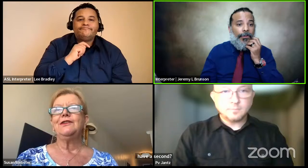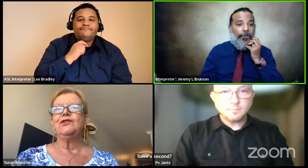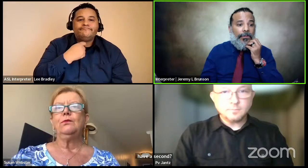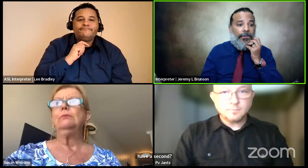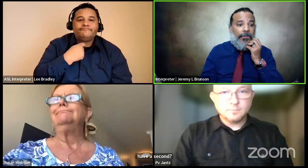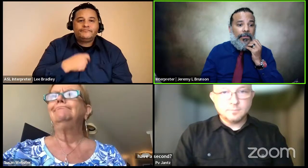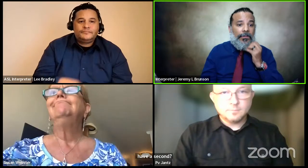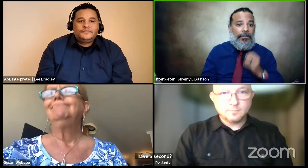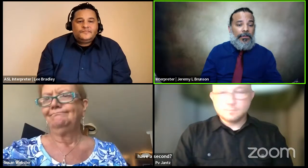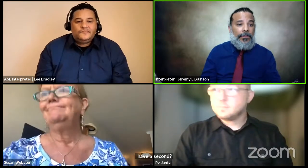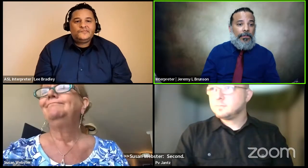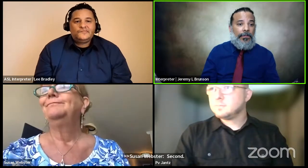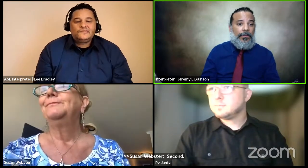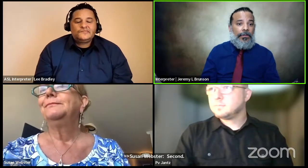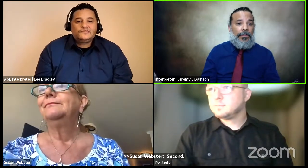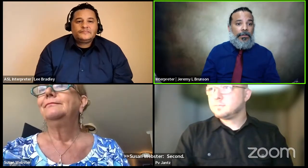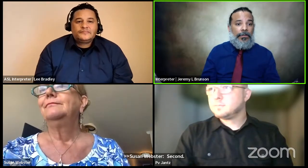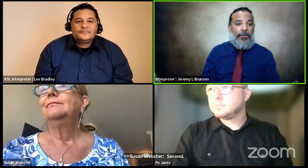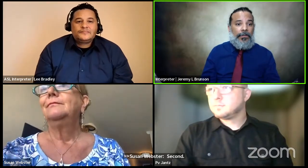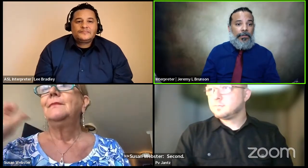You're on mute.